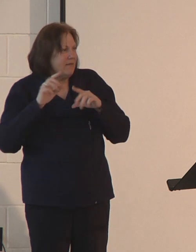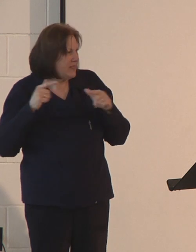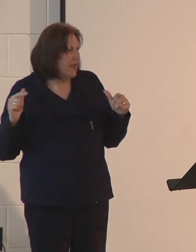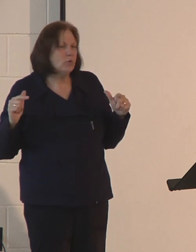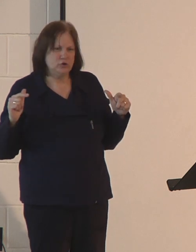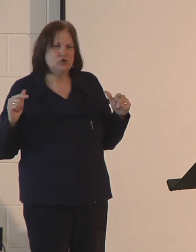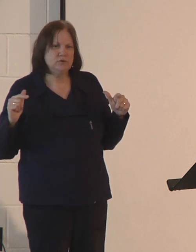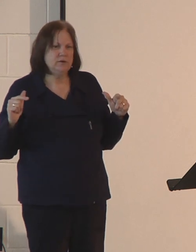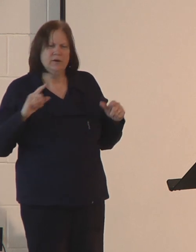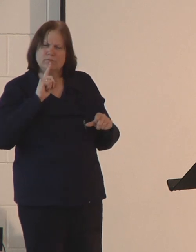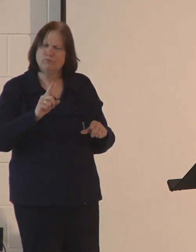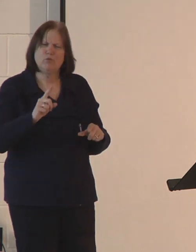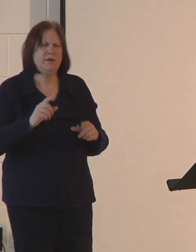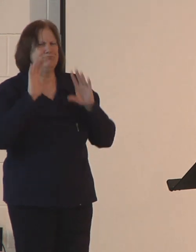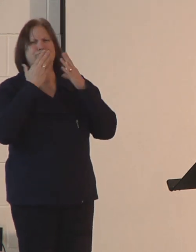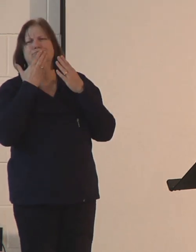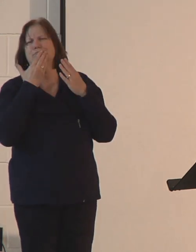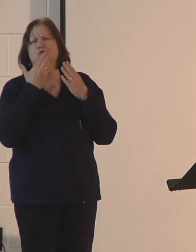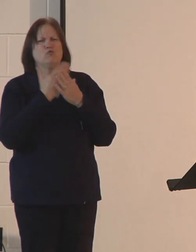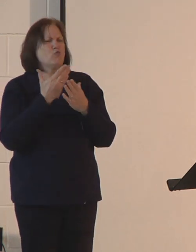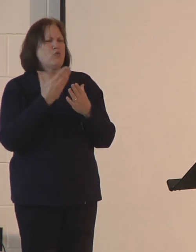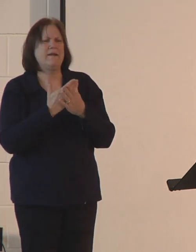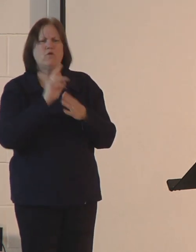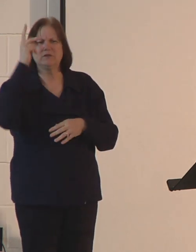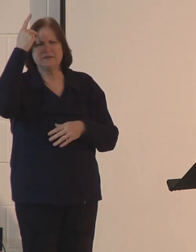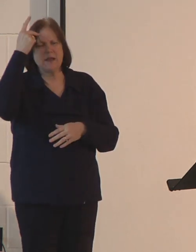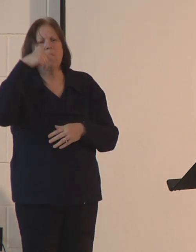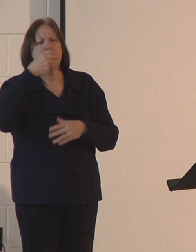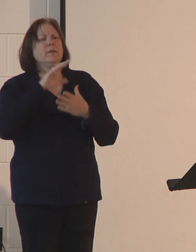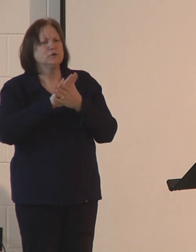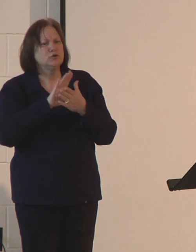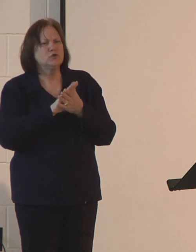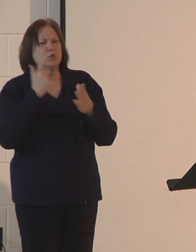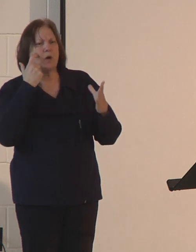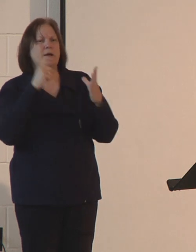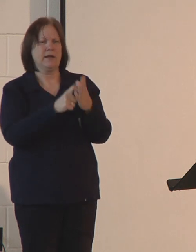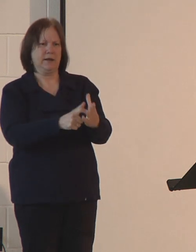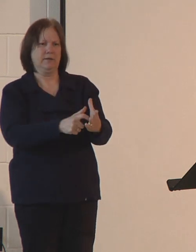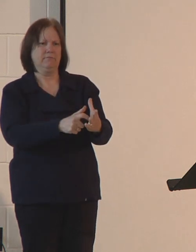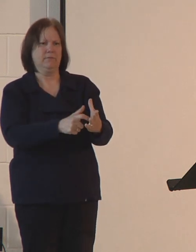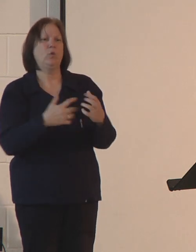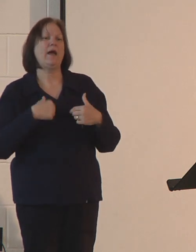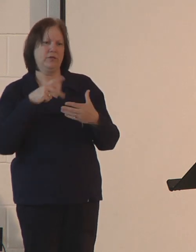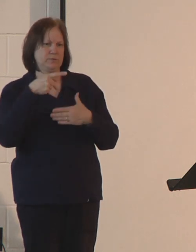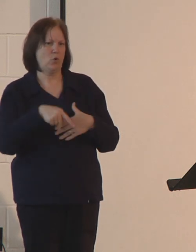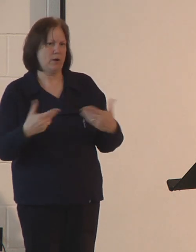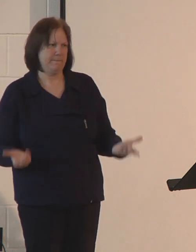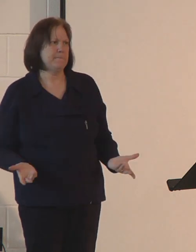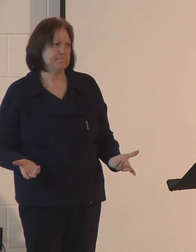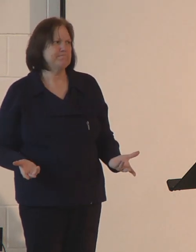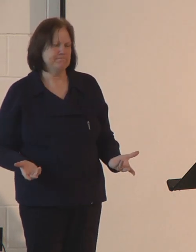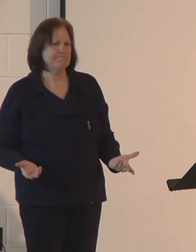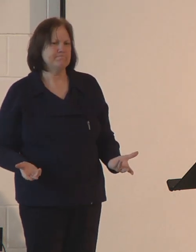School. And we are very grateful for St. Paul Public School to really appreciate that we have this program here.